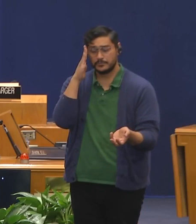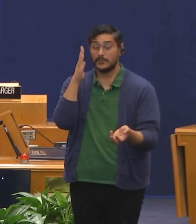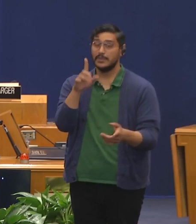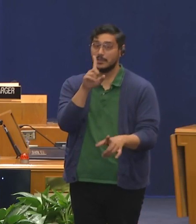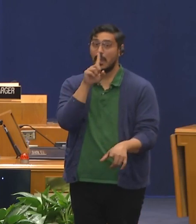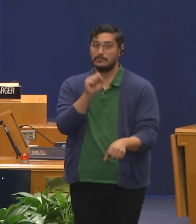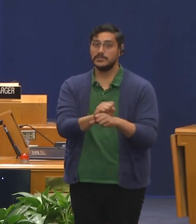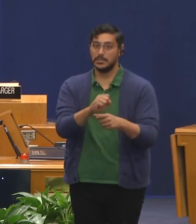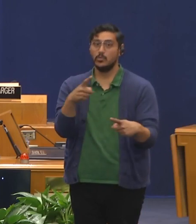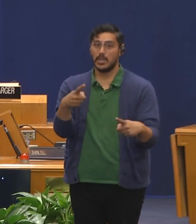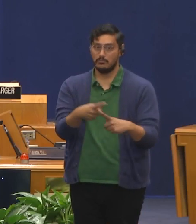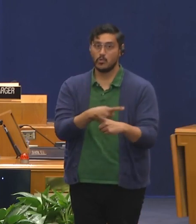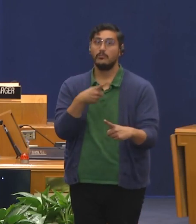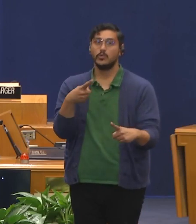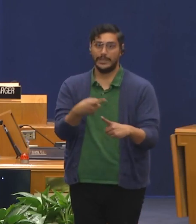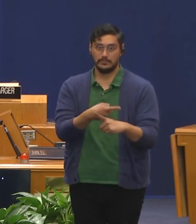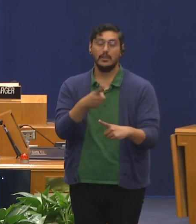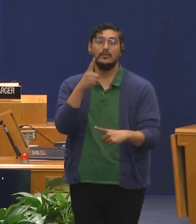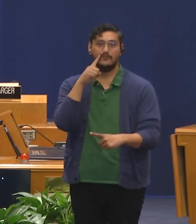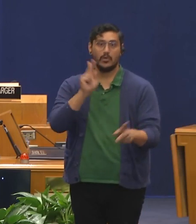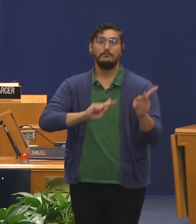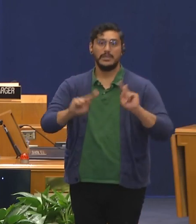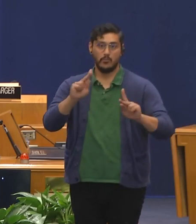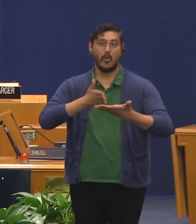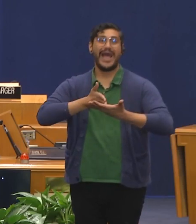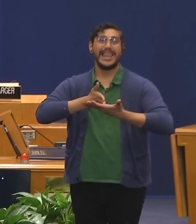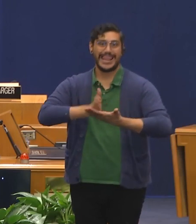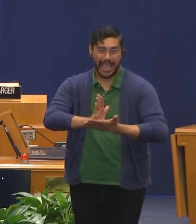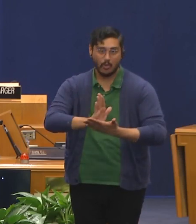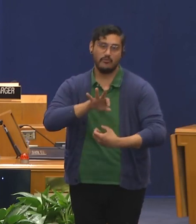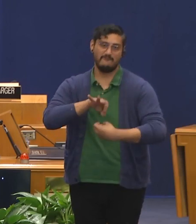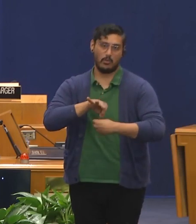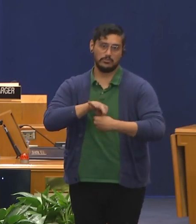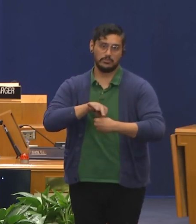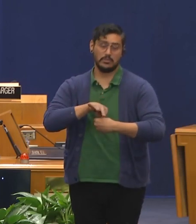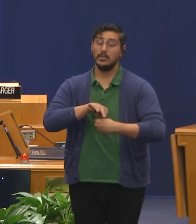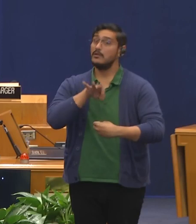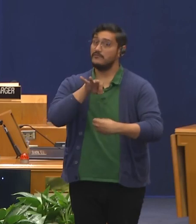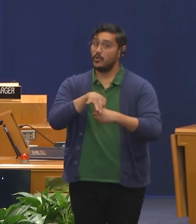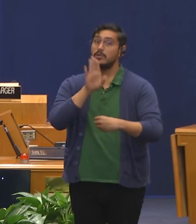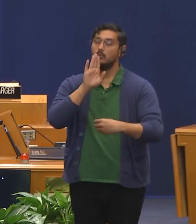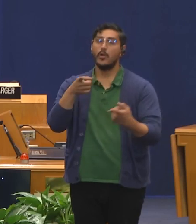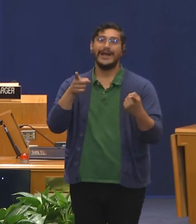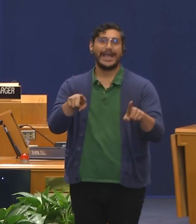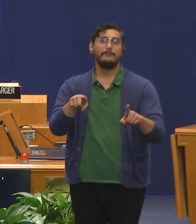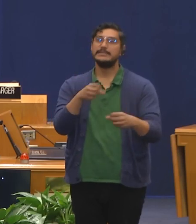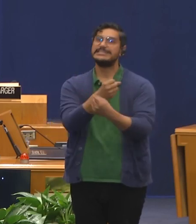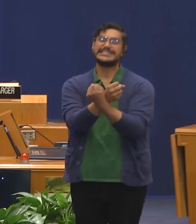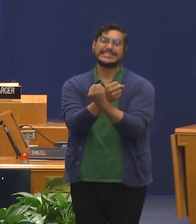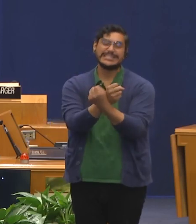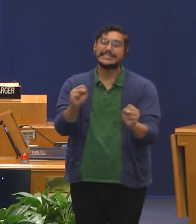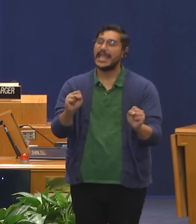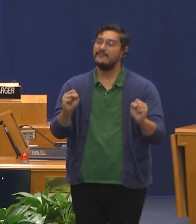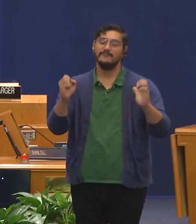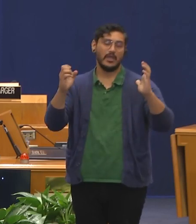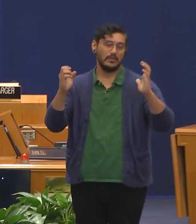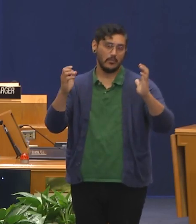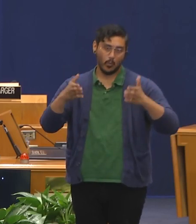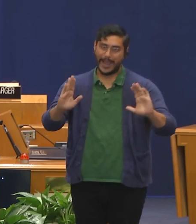absolutely appropriate that people be allowed to vote. Voting will happen in as safe a manner as possible. You know, we